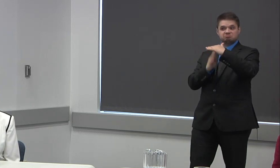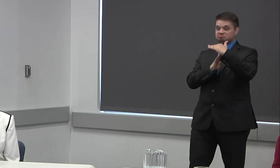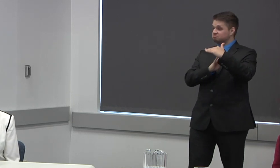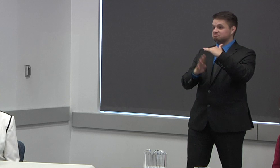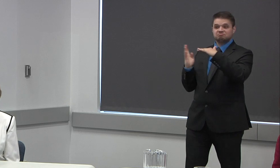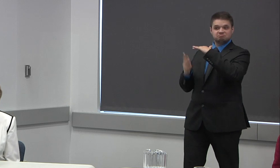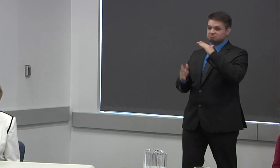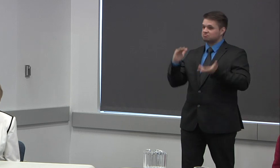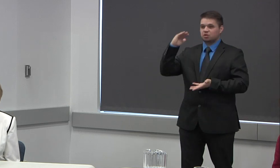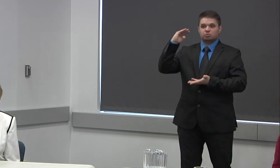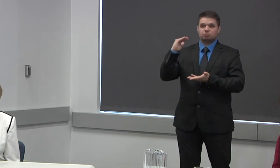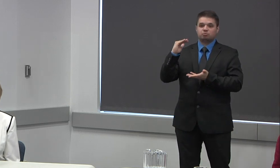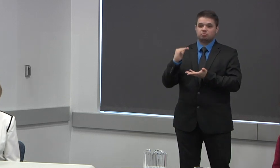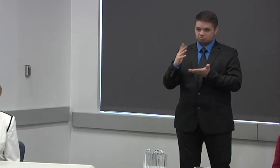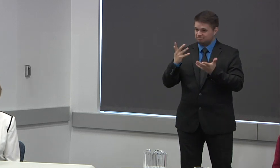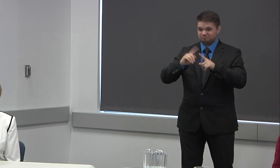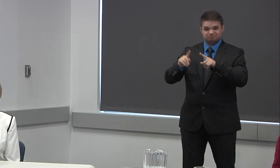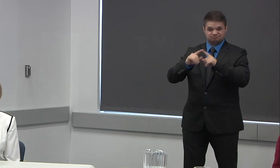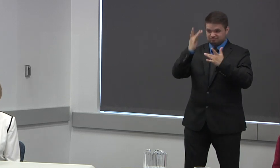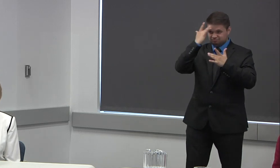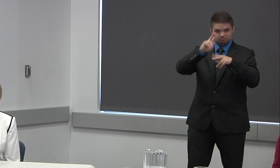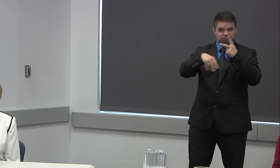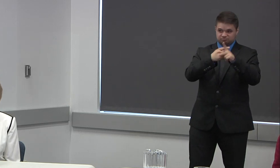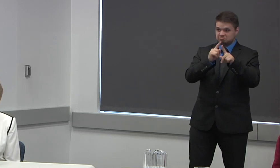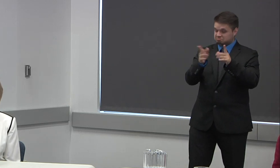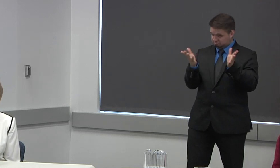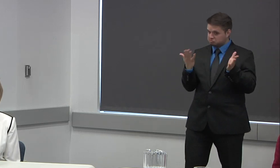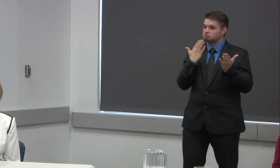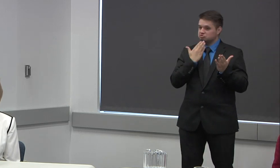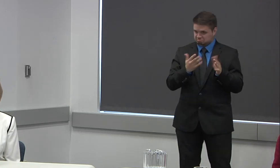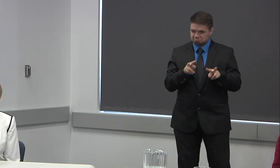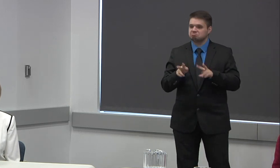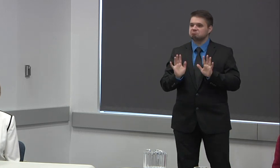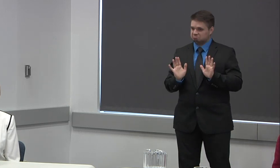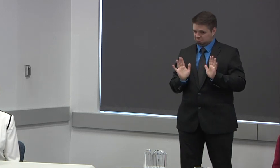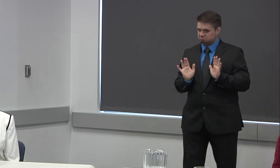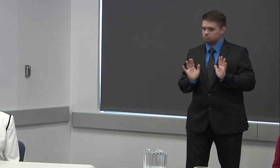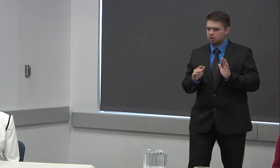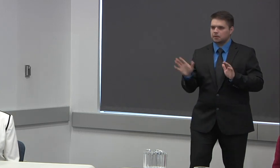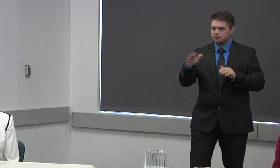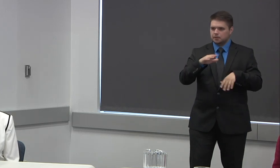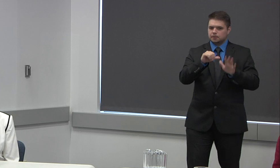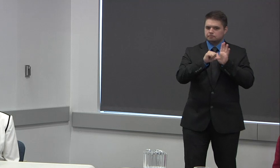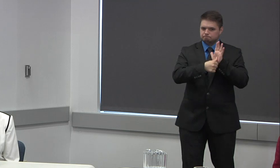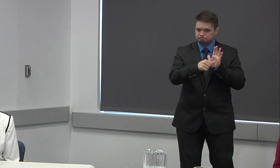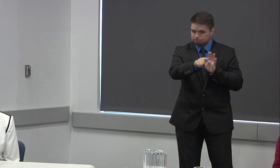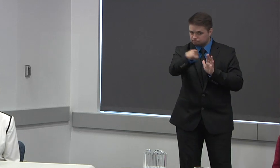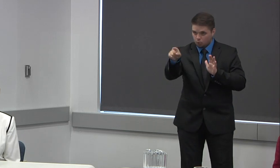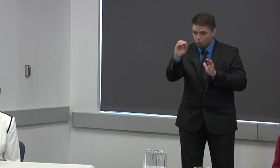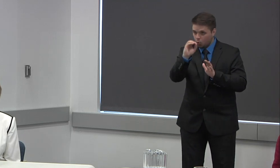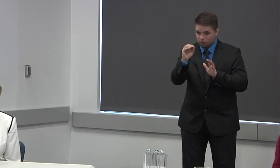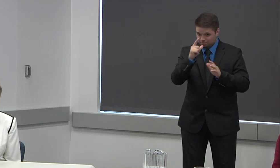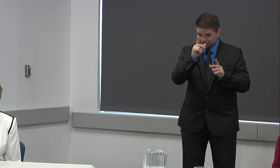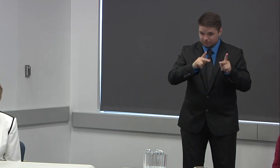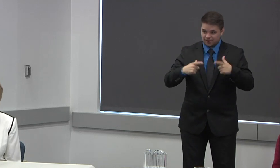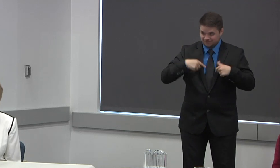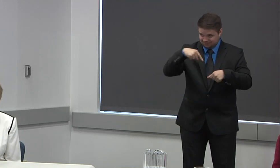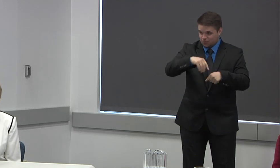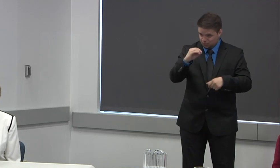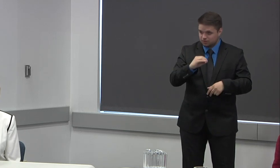And one of the things that I really want to emphasize to Oregonians is that seeking health care at this time is